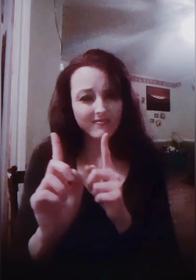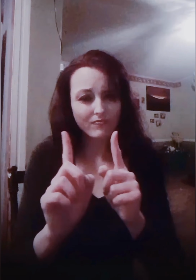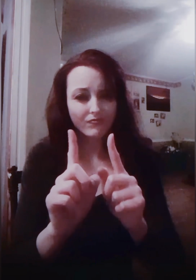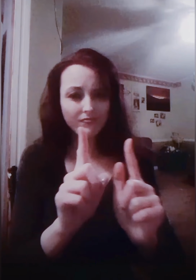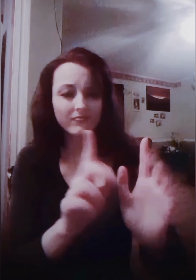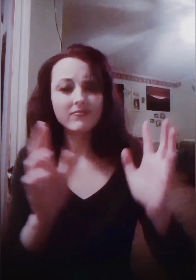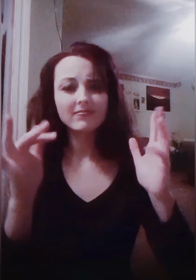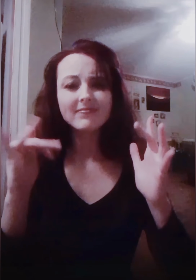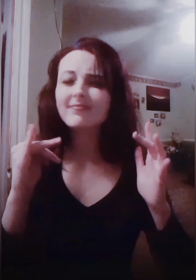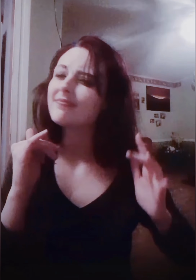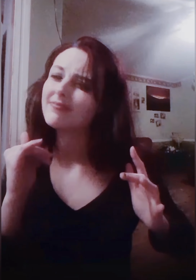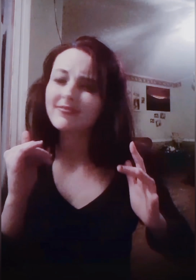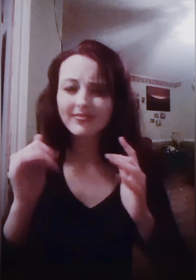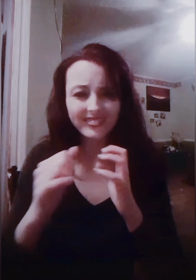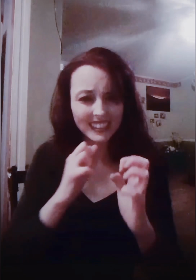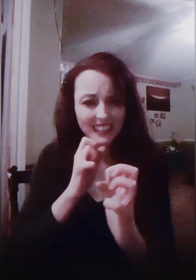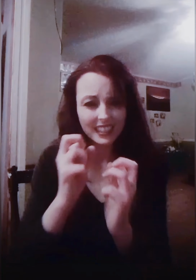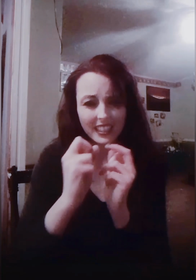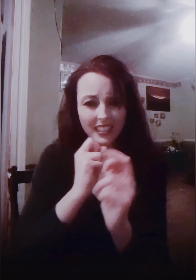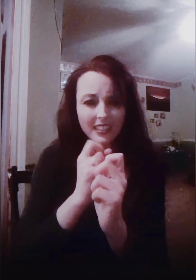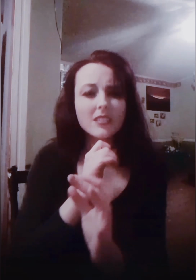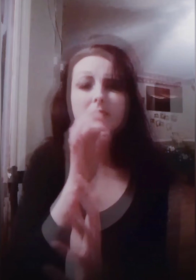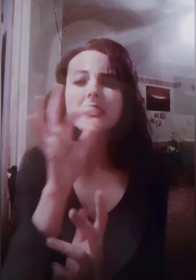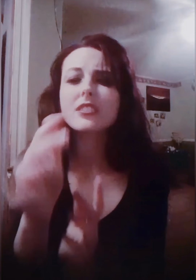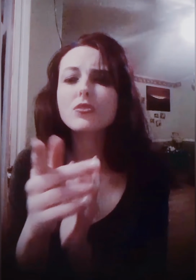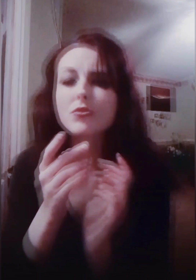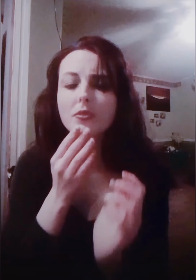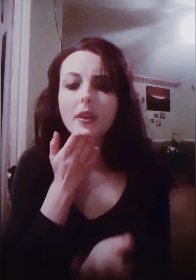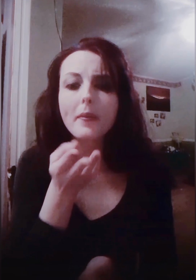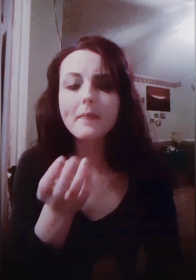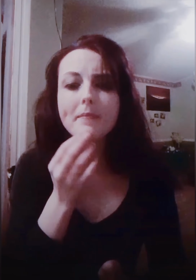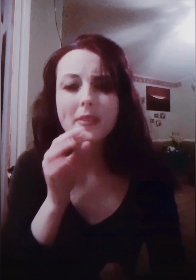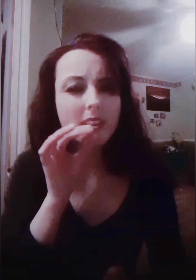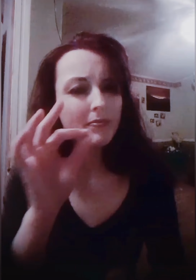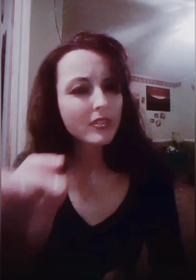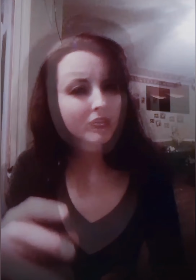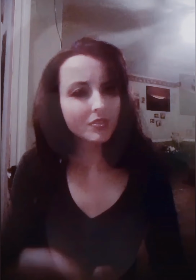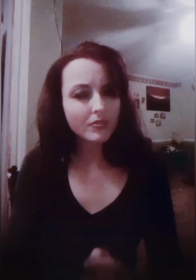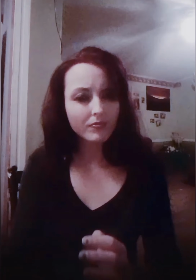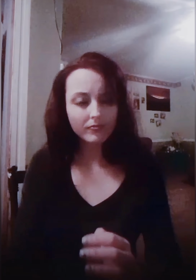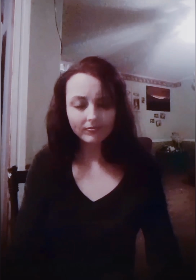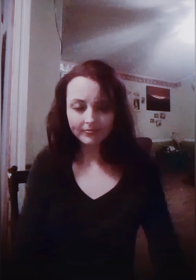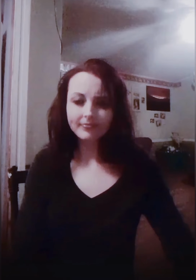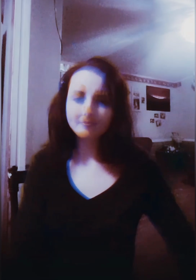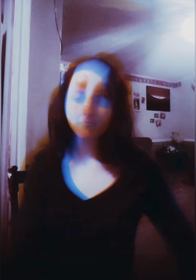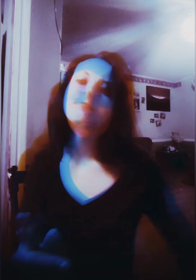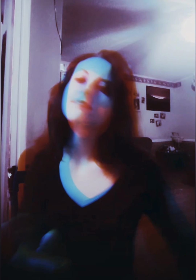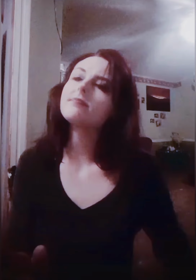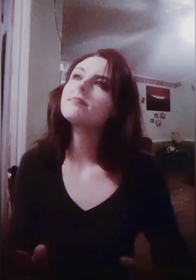you. Sometimes I hold back from saying I miss you, but I miss you. I have